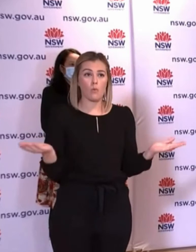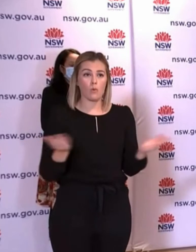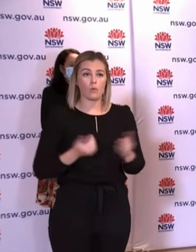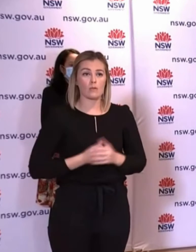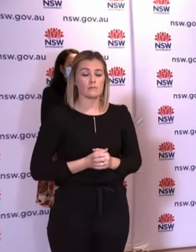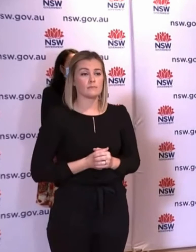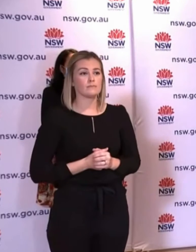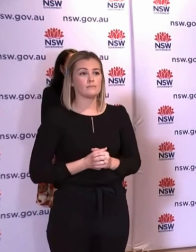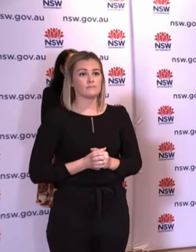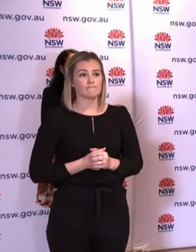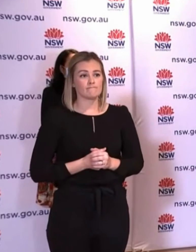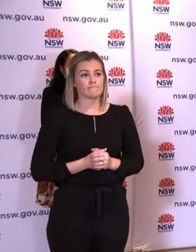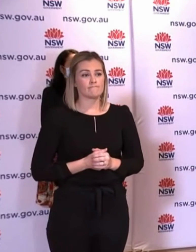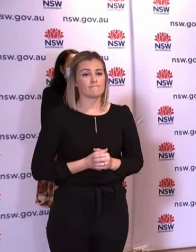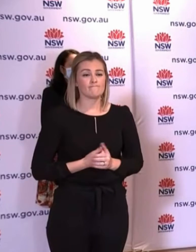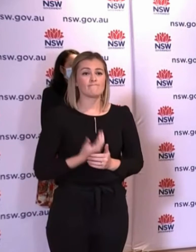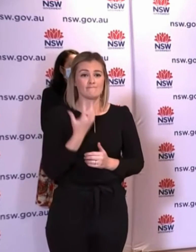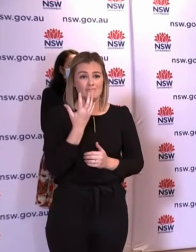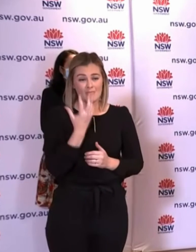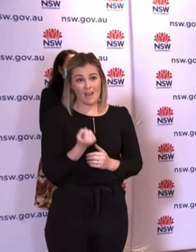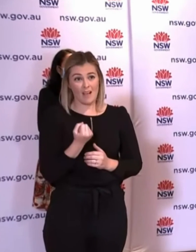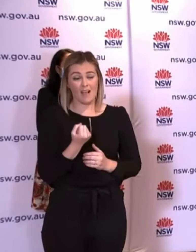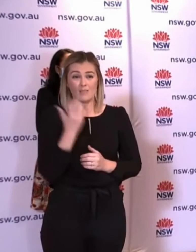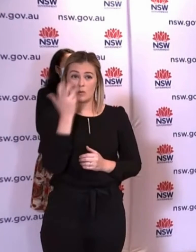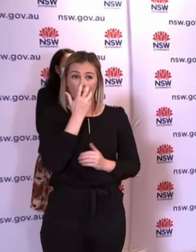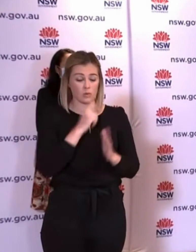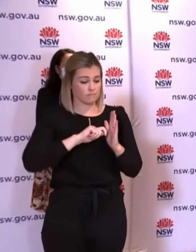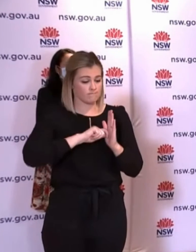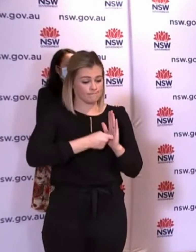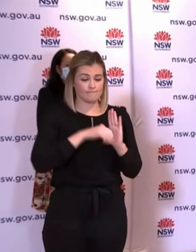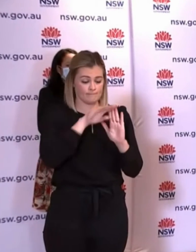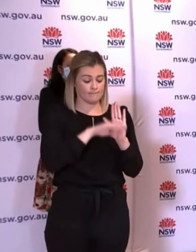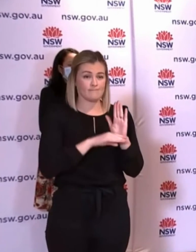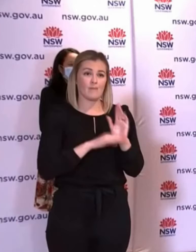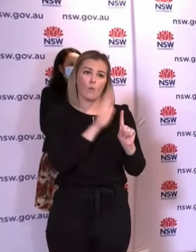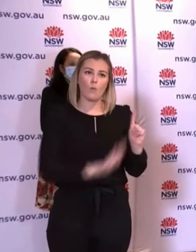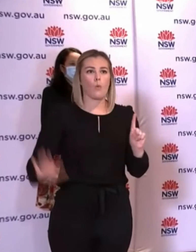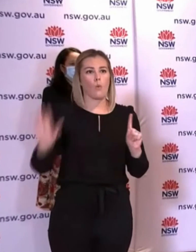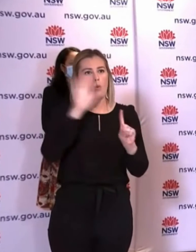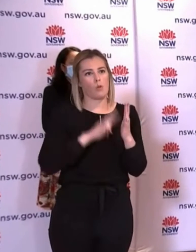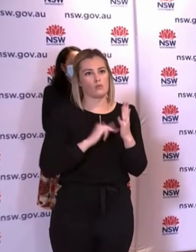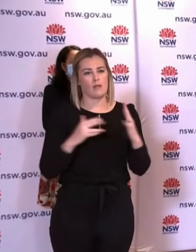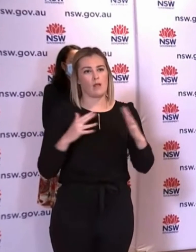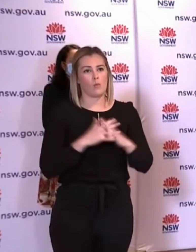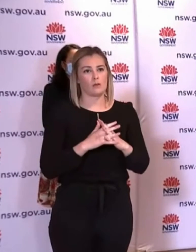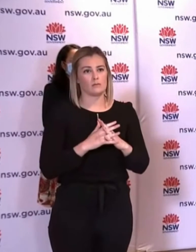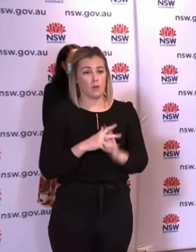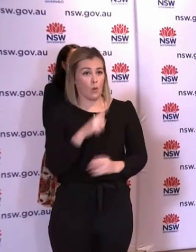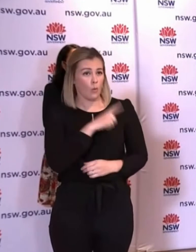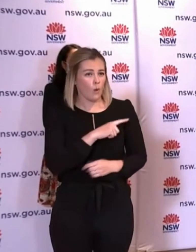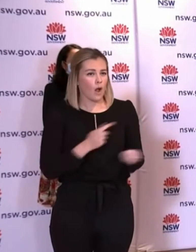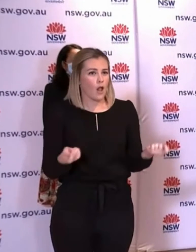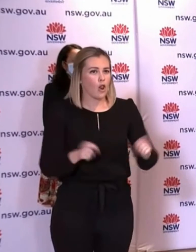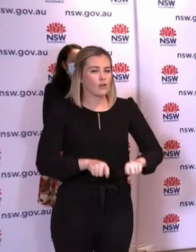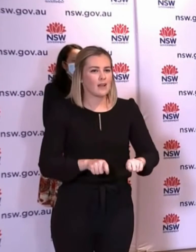there is obviously a broad-scale lockdown right across New South Wales. It's there for a reason. It's there to keep you and your